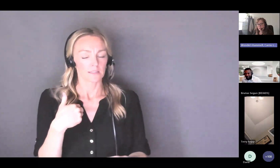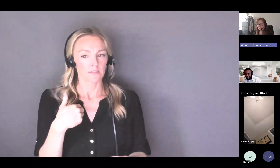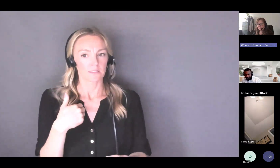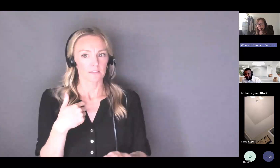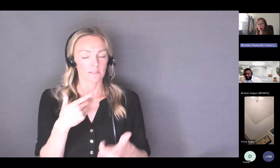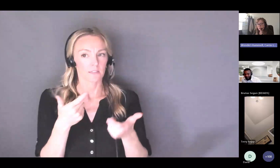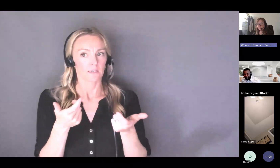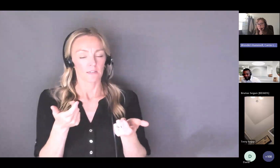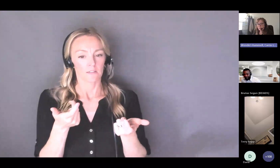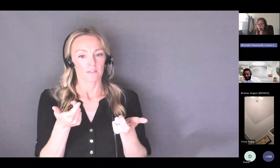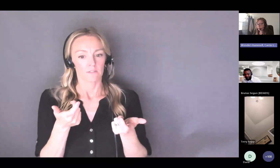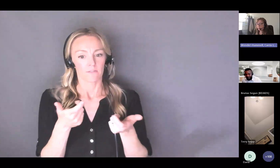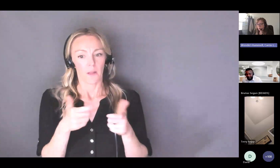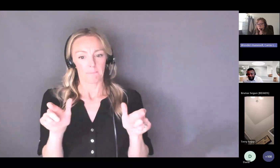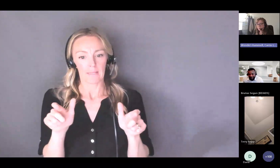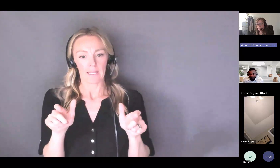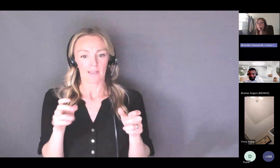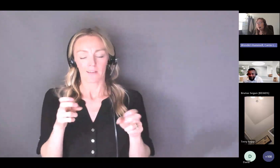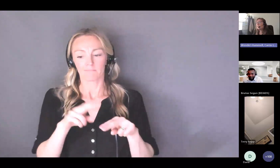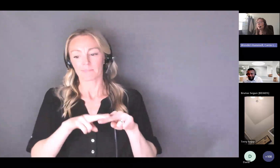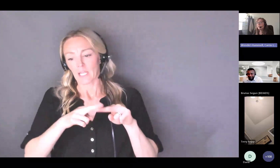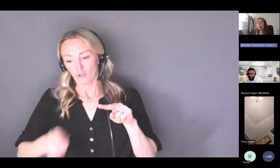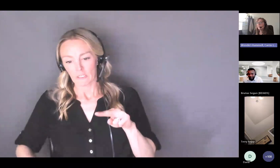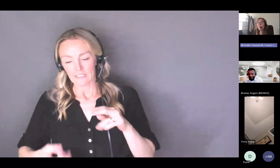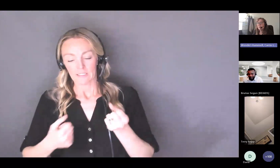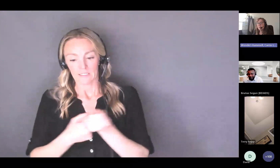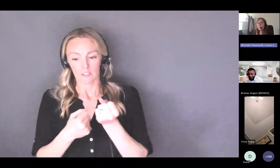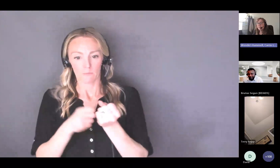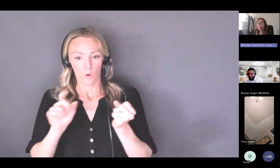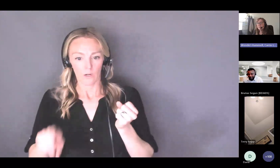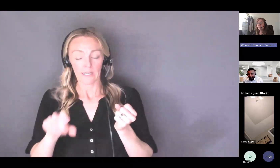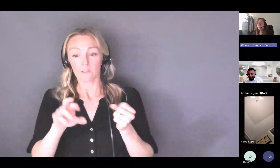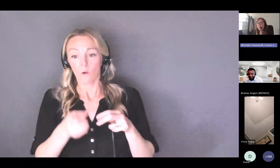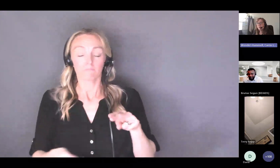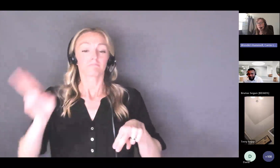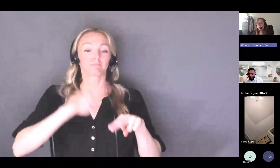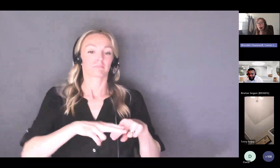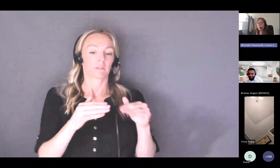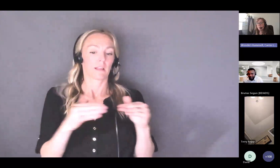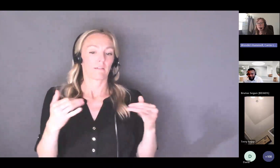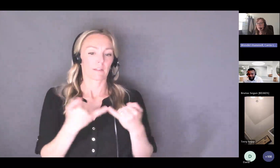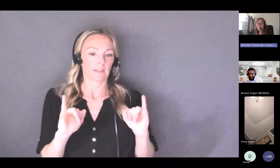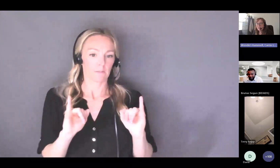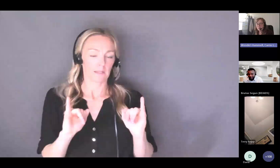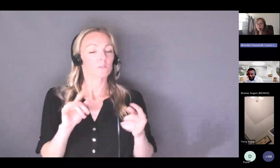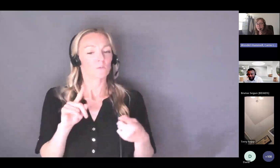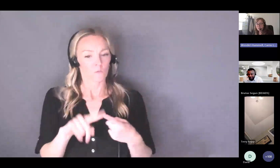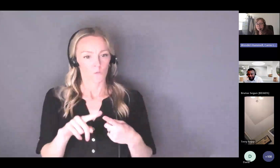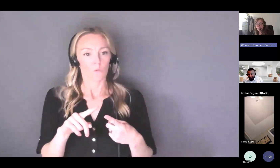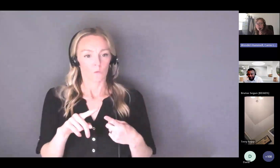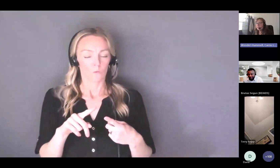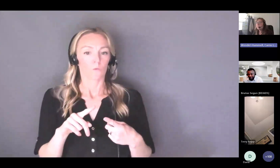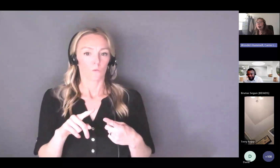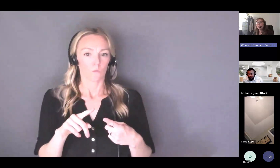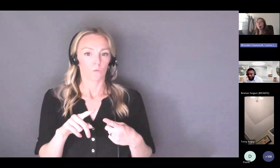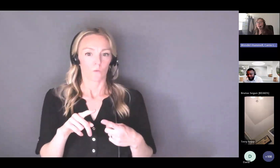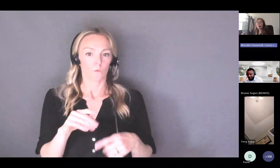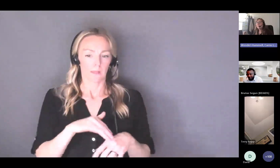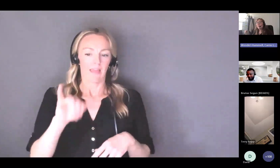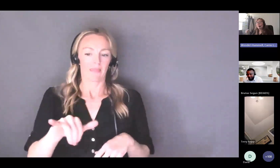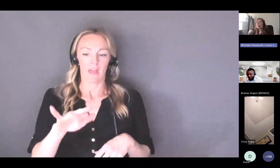drop in your support needs or a huge increase in your level of independence to be at that risk level,